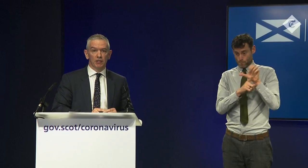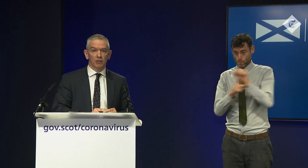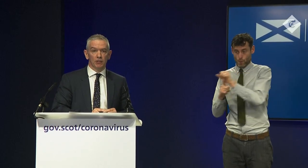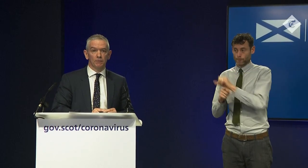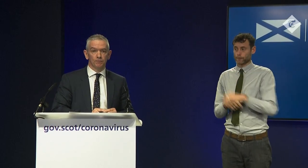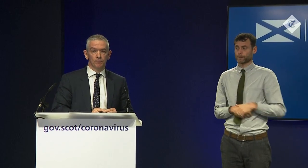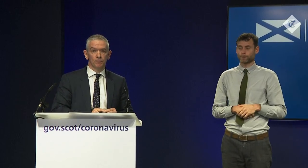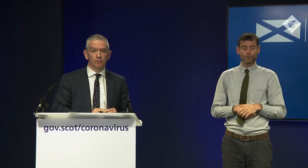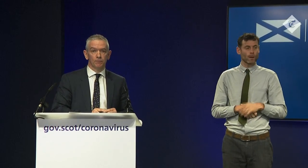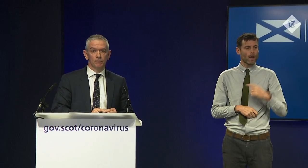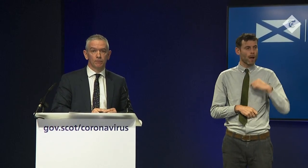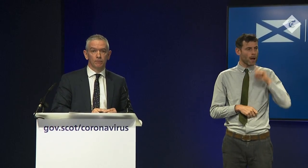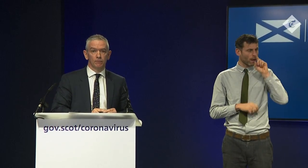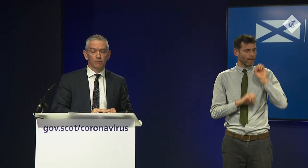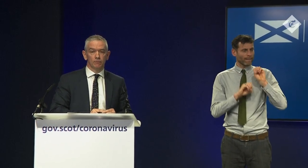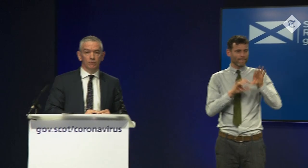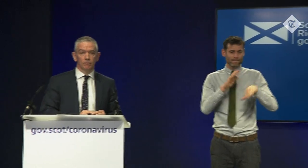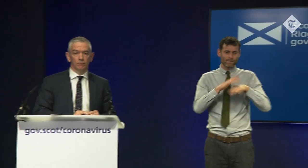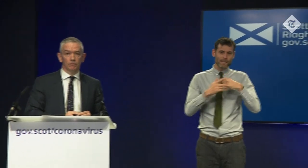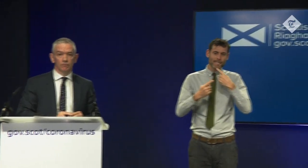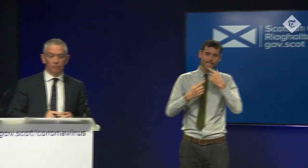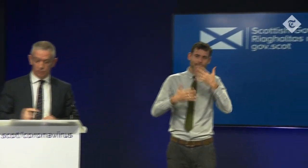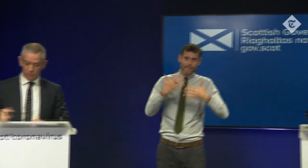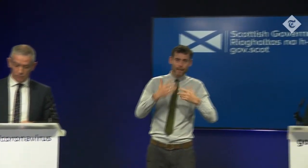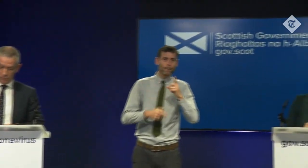we can get back to you on that. Elsa Mishman from the